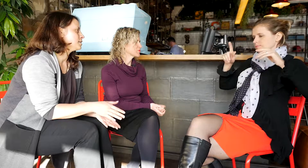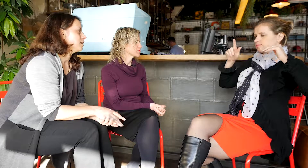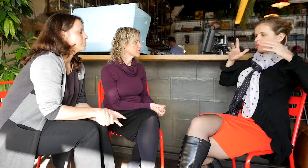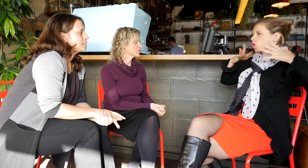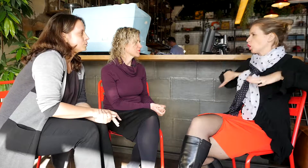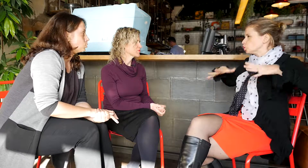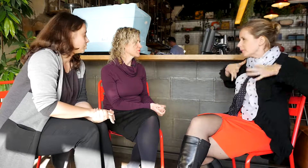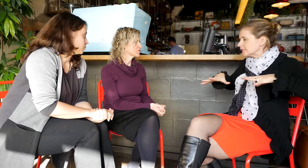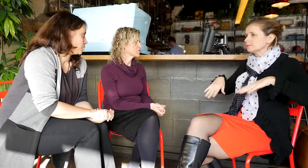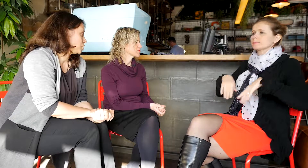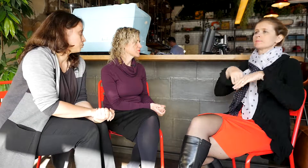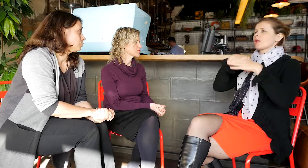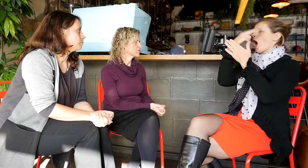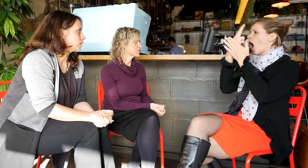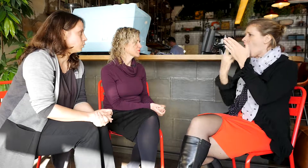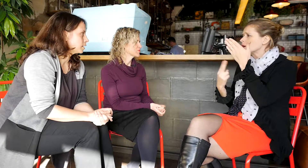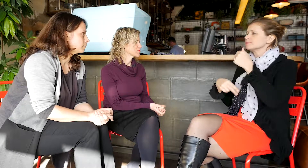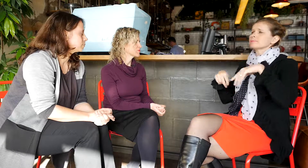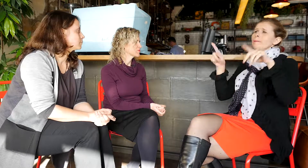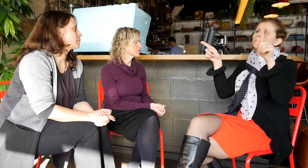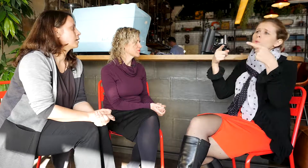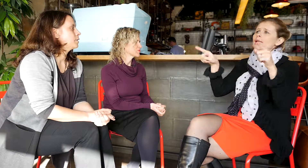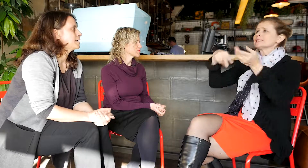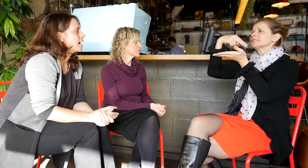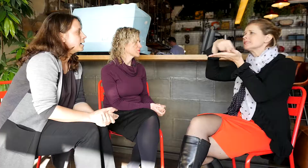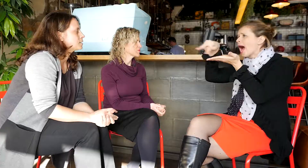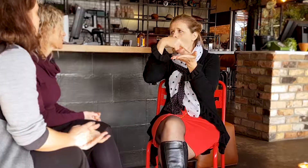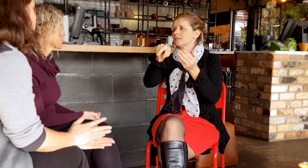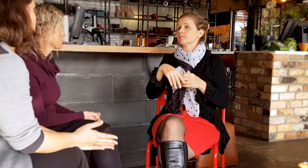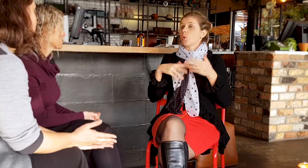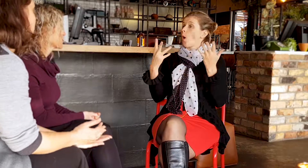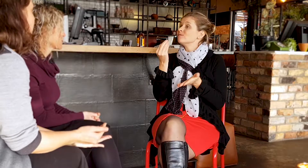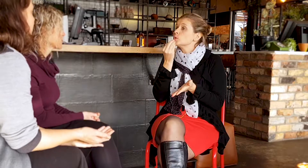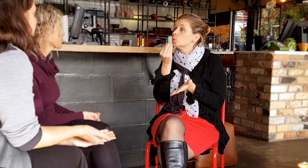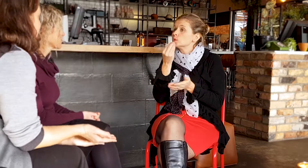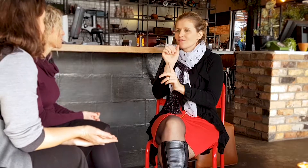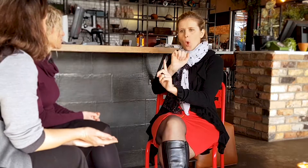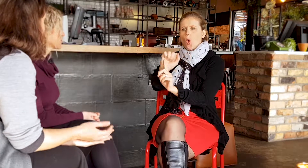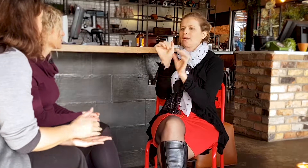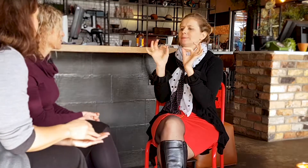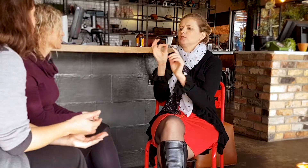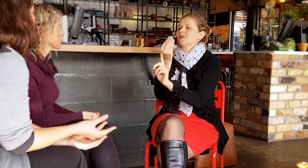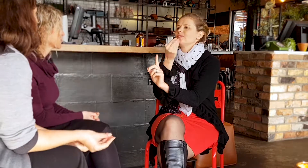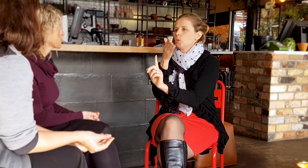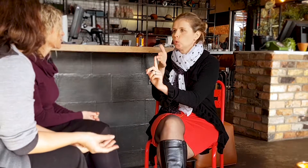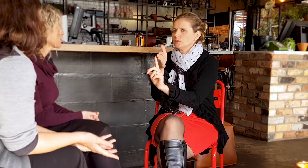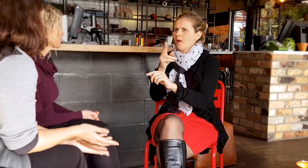identify themselves through traditional clothing, maybe art, music, maybe particular dance,